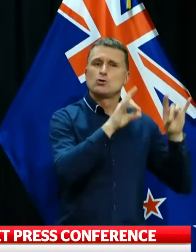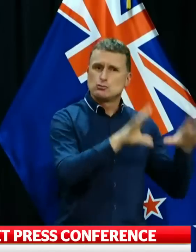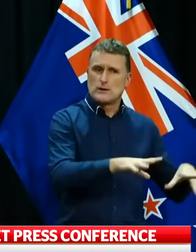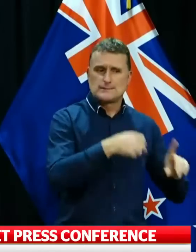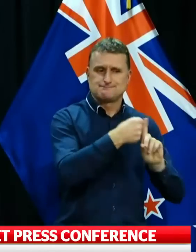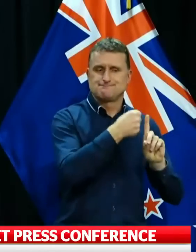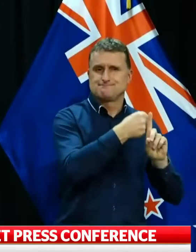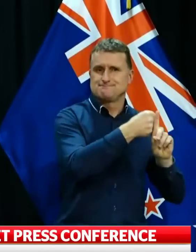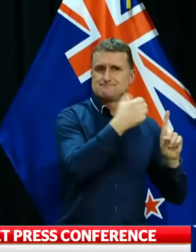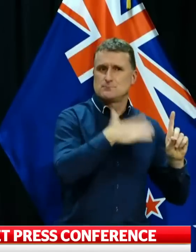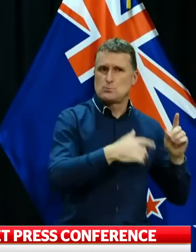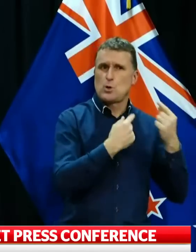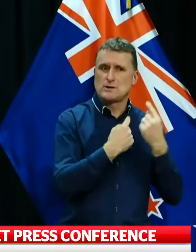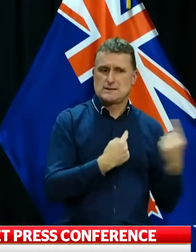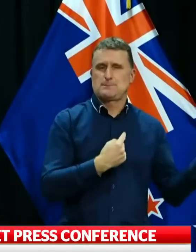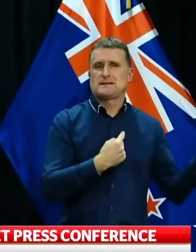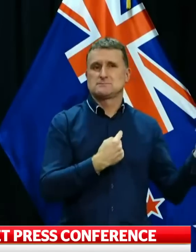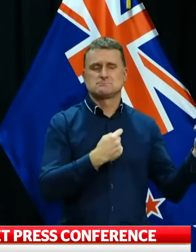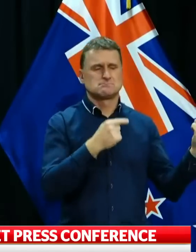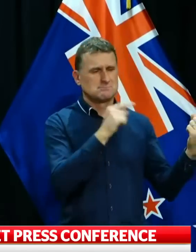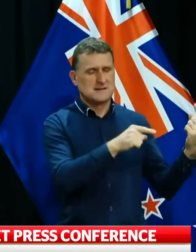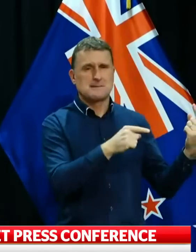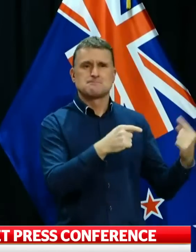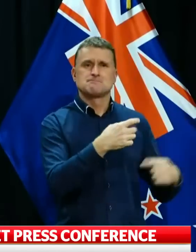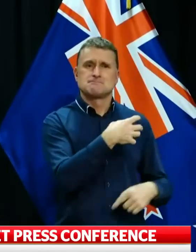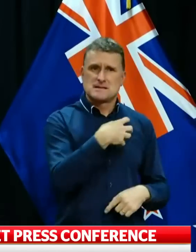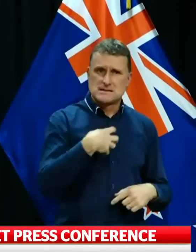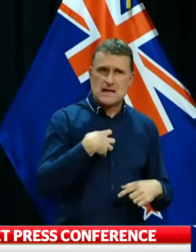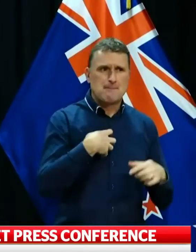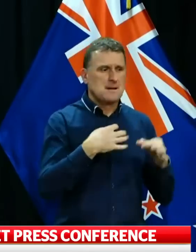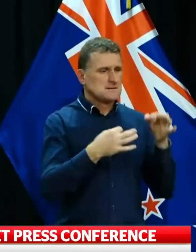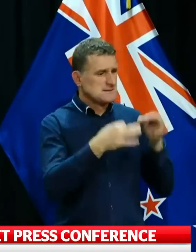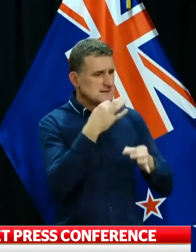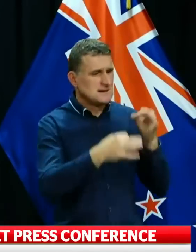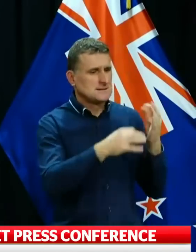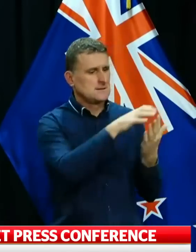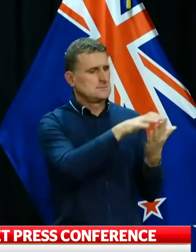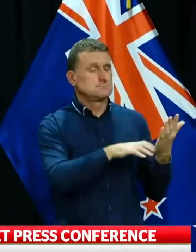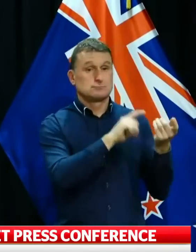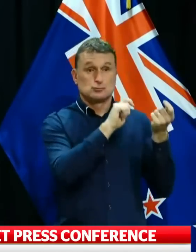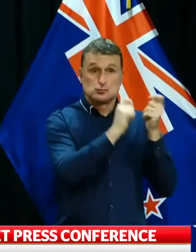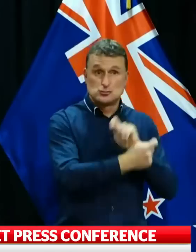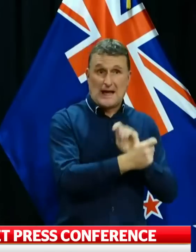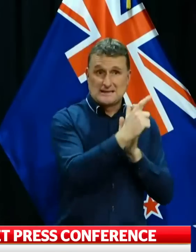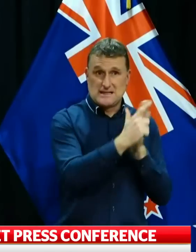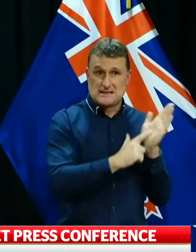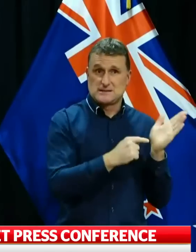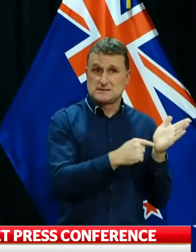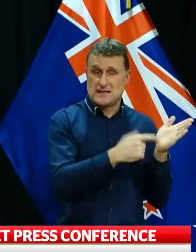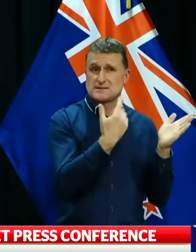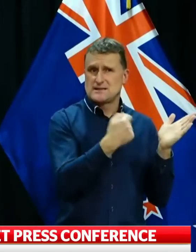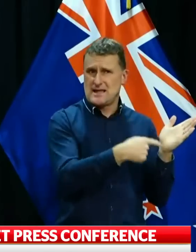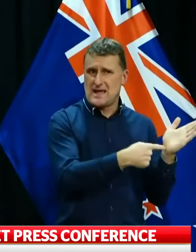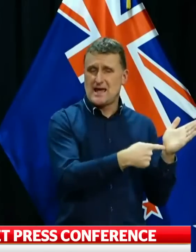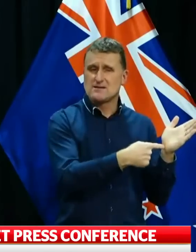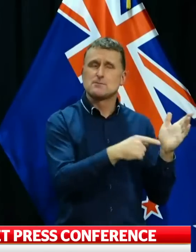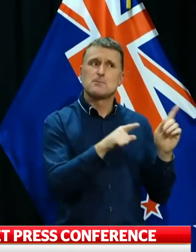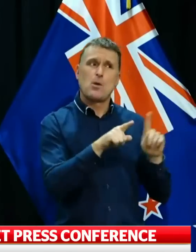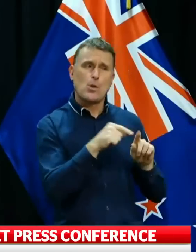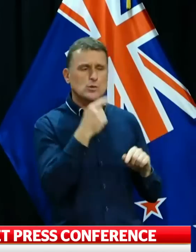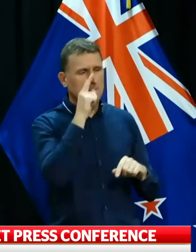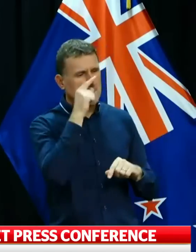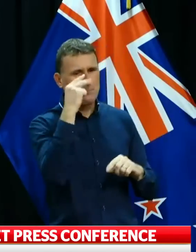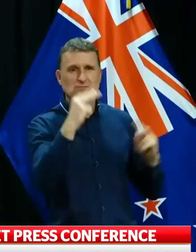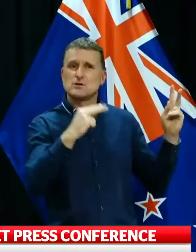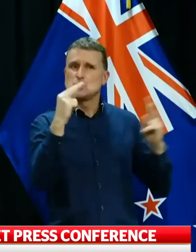They've often discussed referendum on this issue, and the public motivation around it seems quite different to me